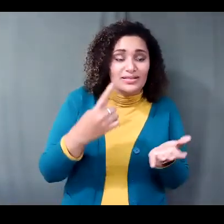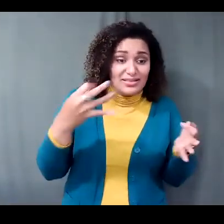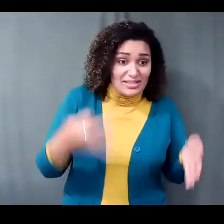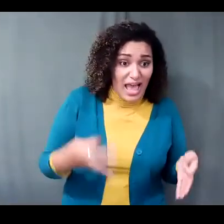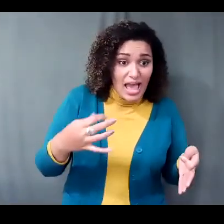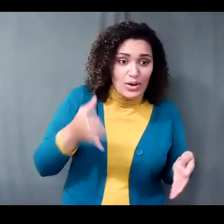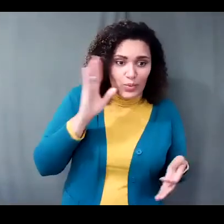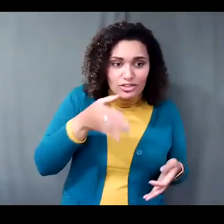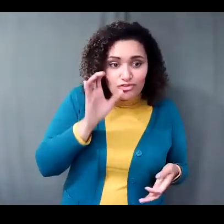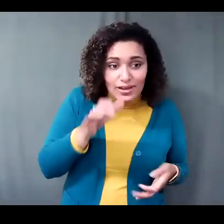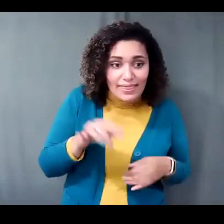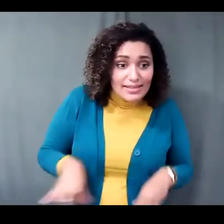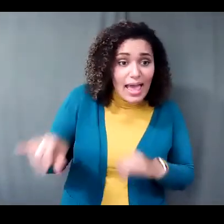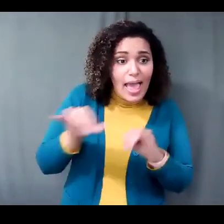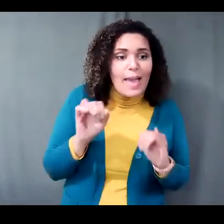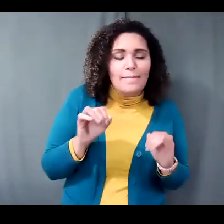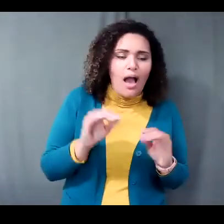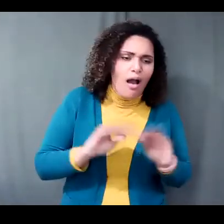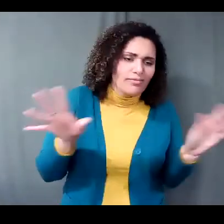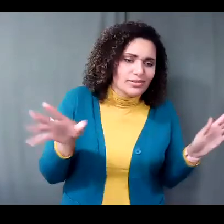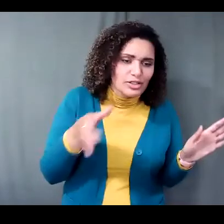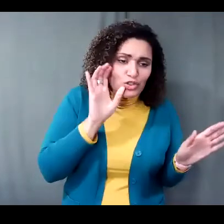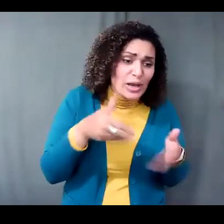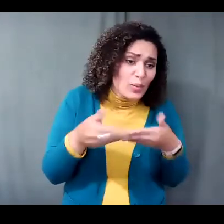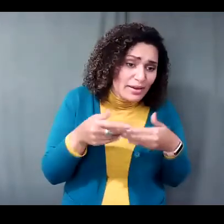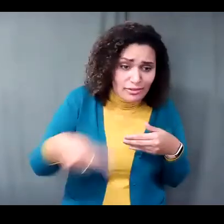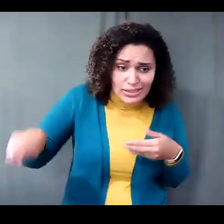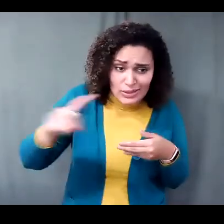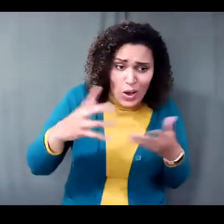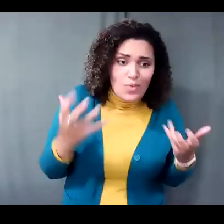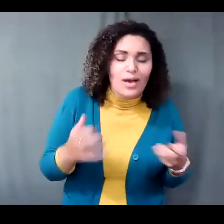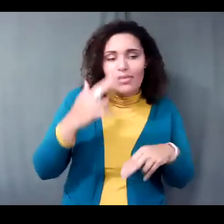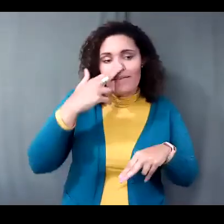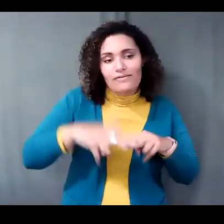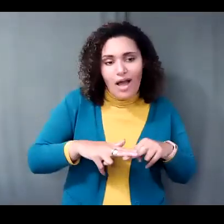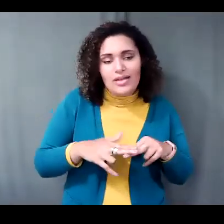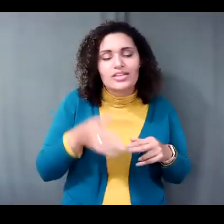satisfy yourself with just the glass, go for it. However, you can have their other parts too.